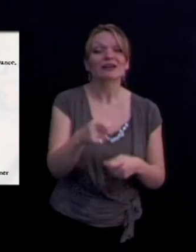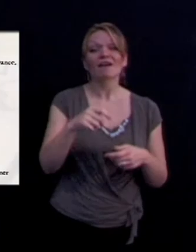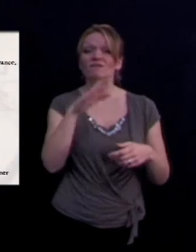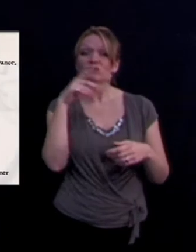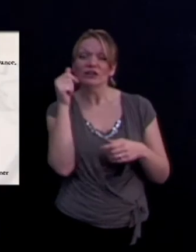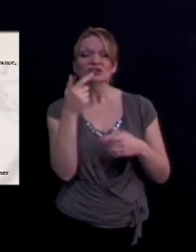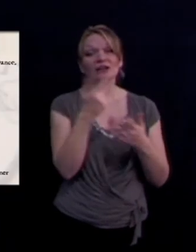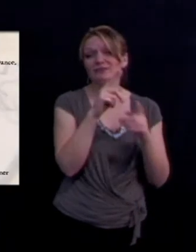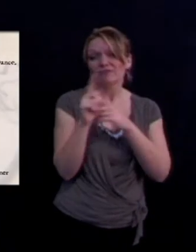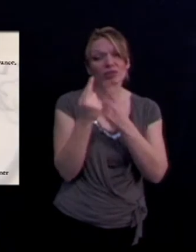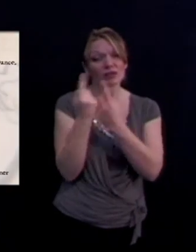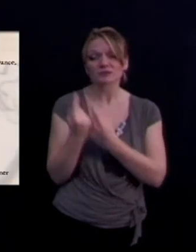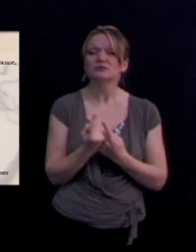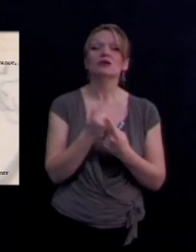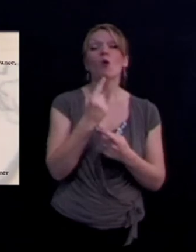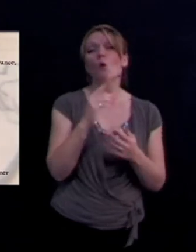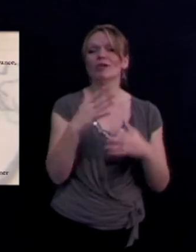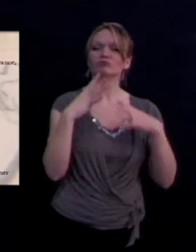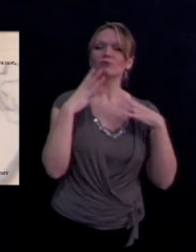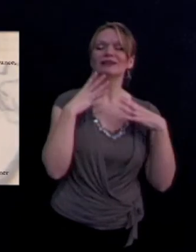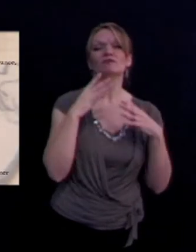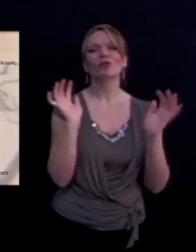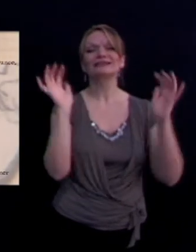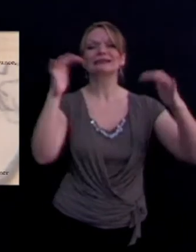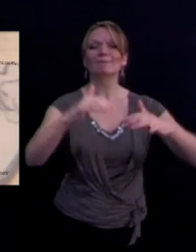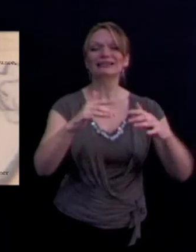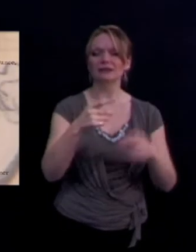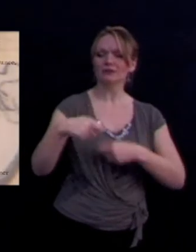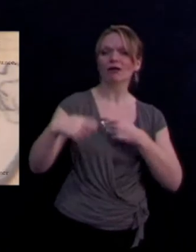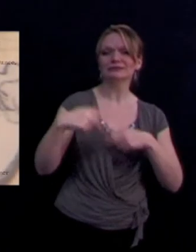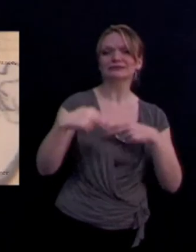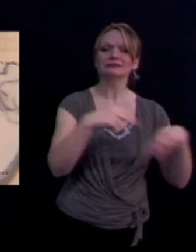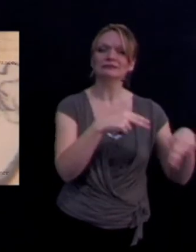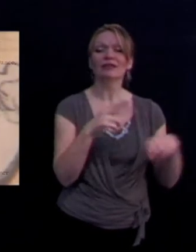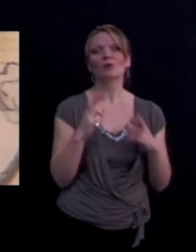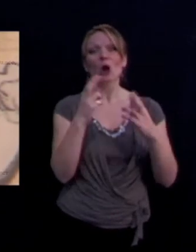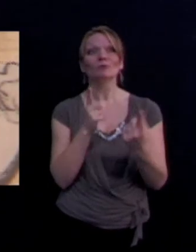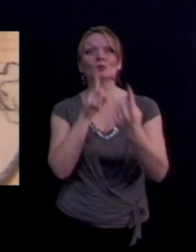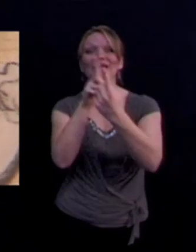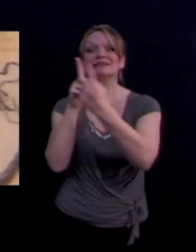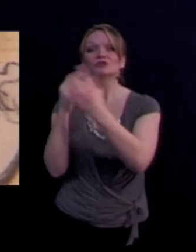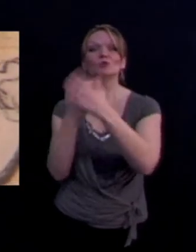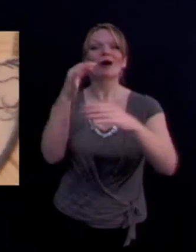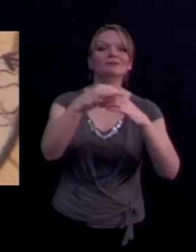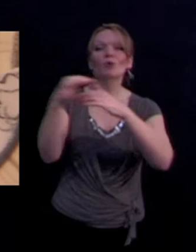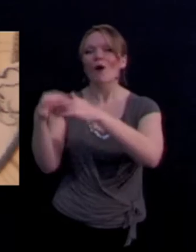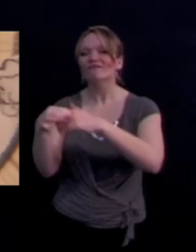manners, all essential preparation for the assemblies and dances in which they hoped to meet their future spouse.